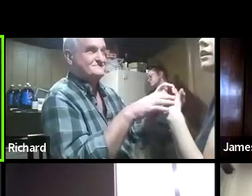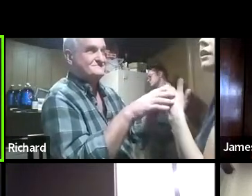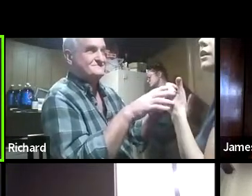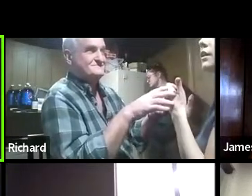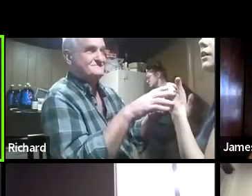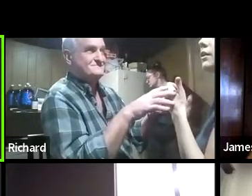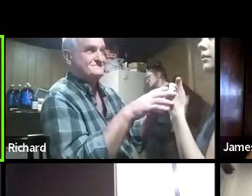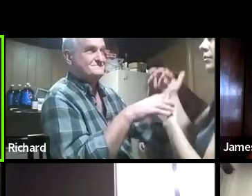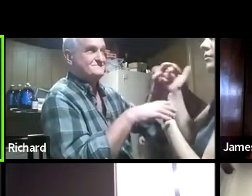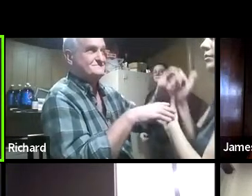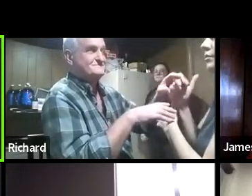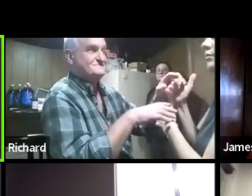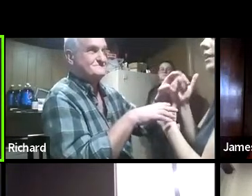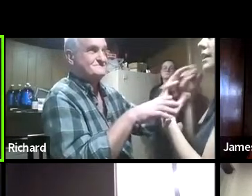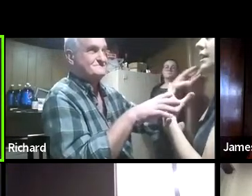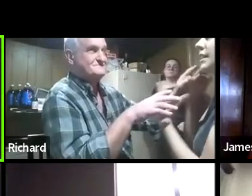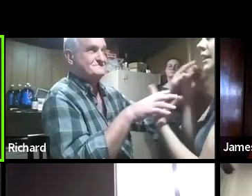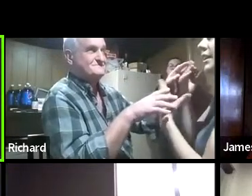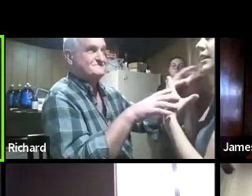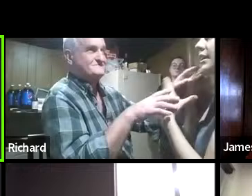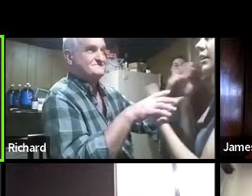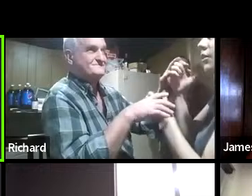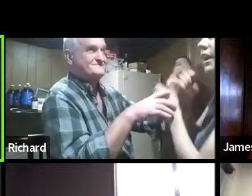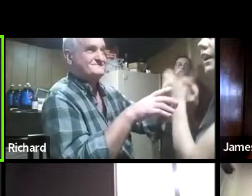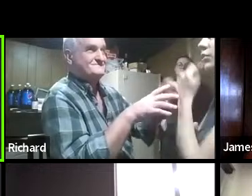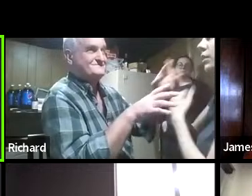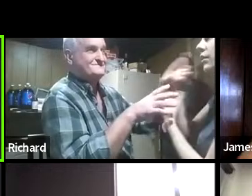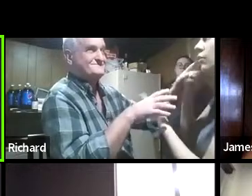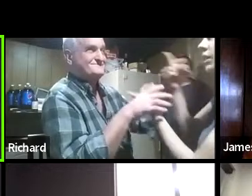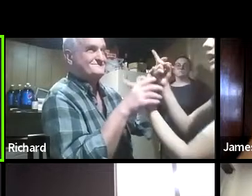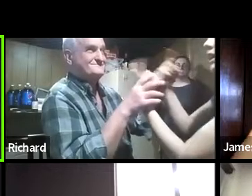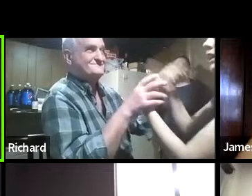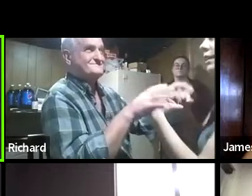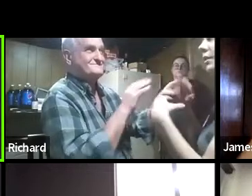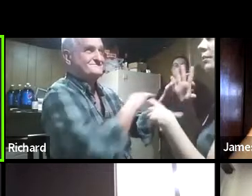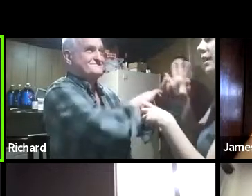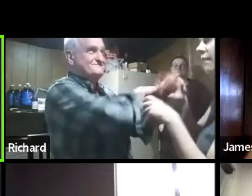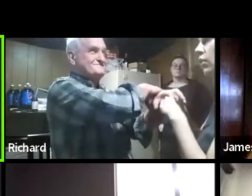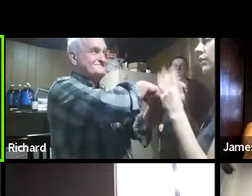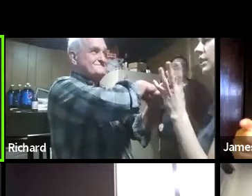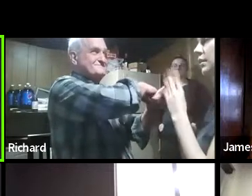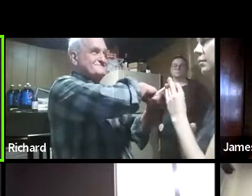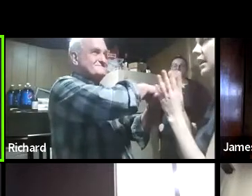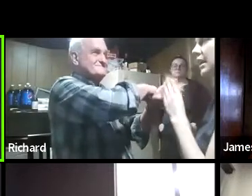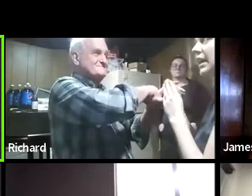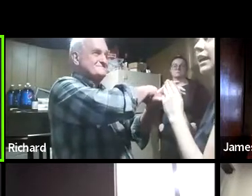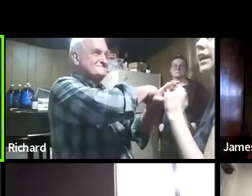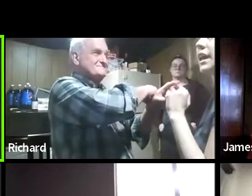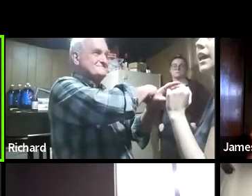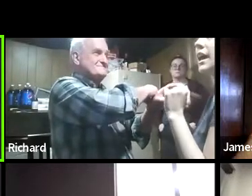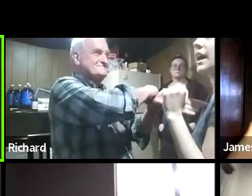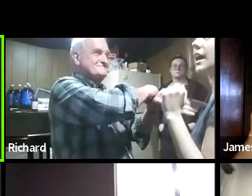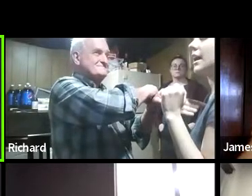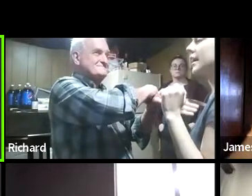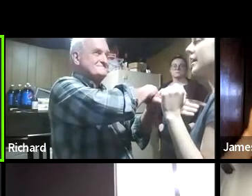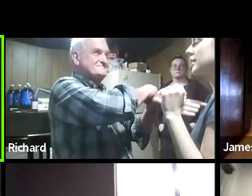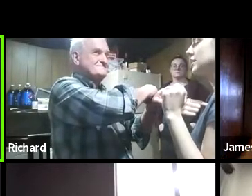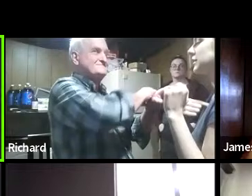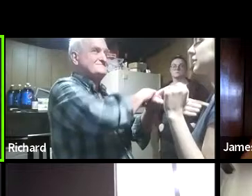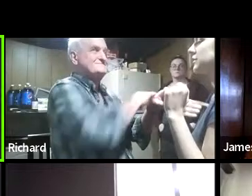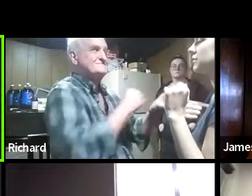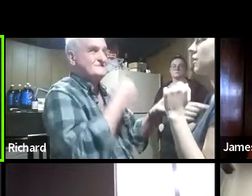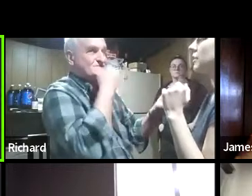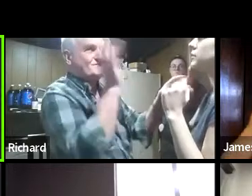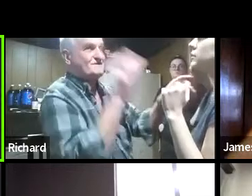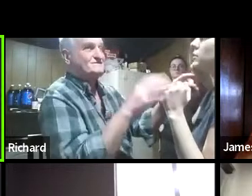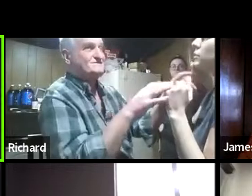all, I want to thank each of you for coming and being involved in our meeting. I really have, it's been a